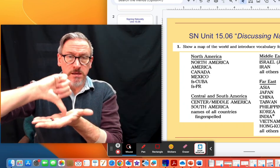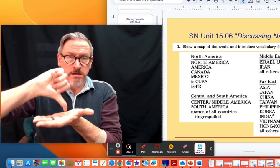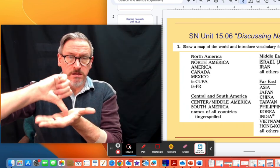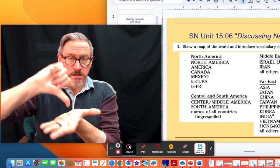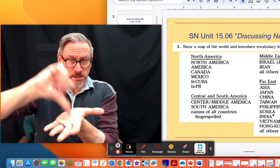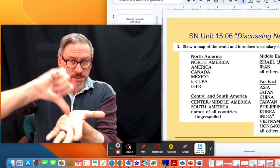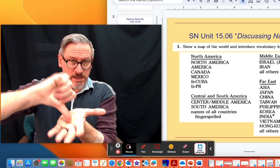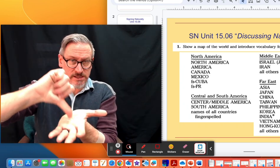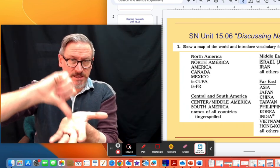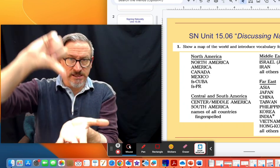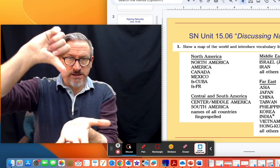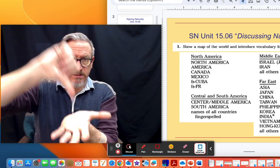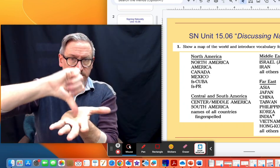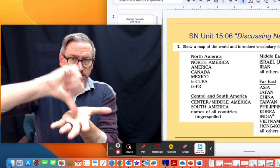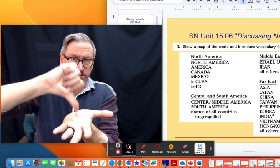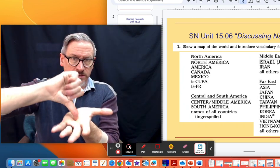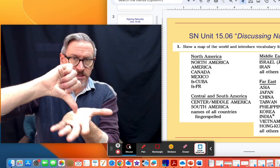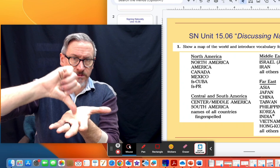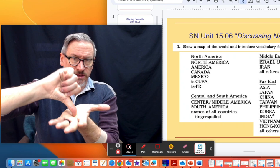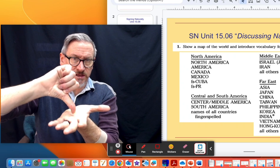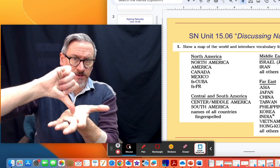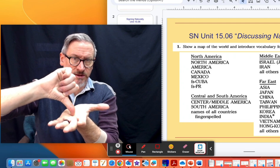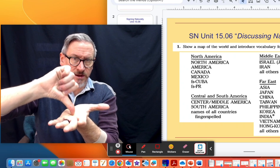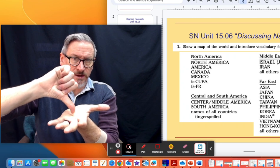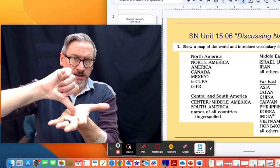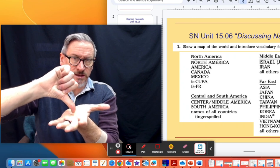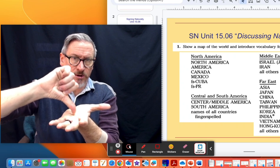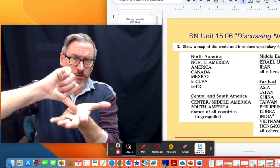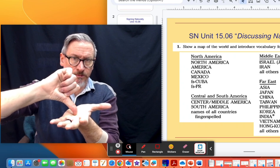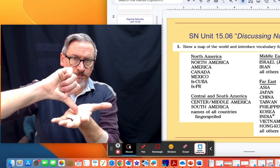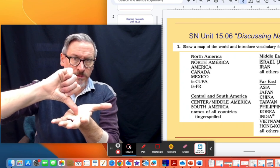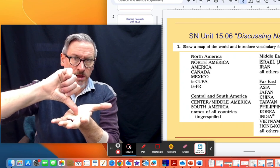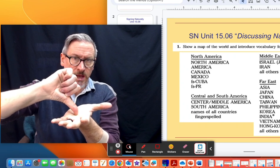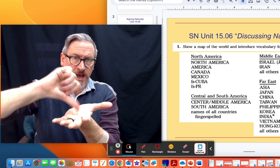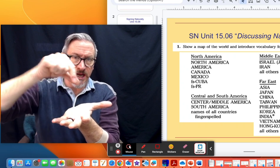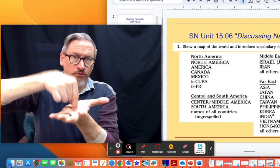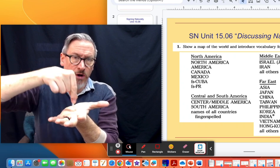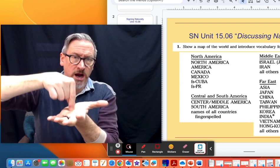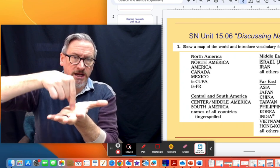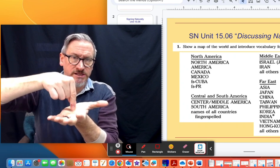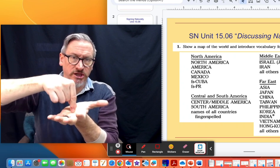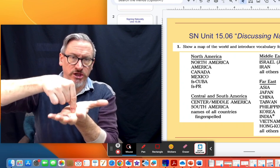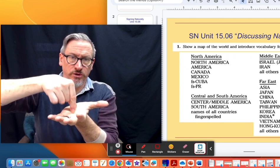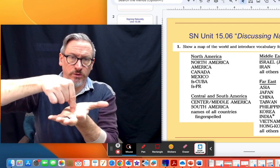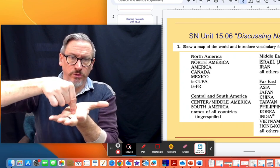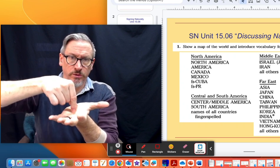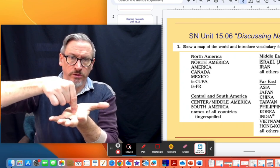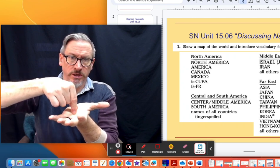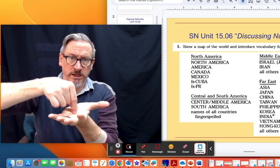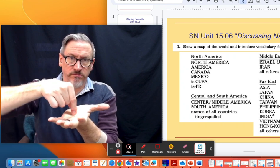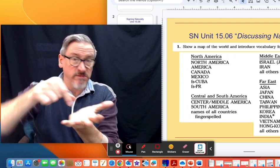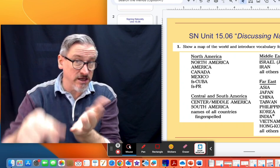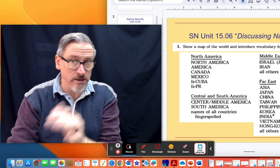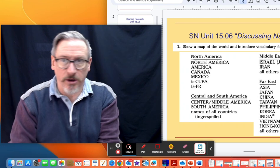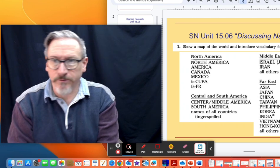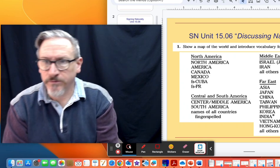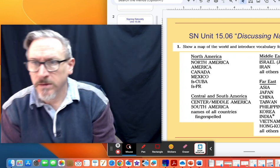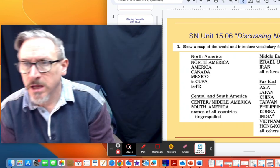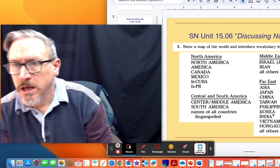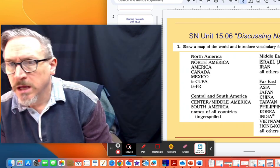Iran is this, the tip of the thumb into the palm, and Iraq is a Q into